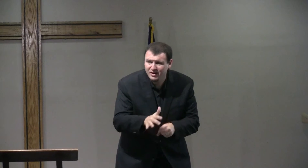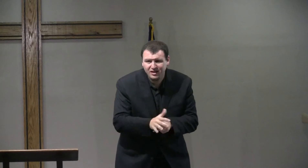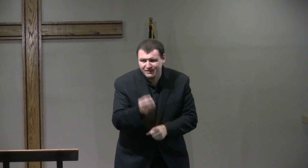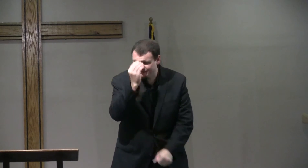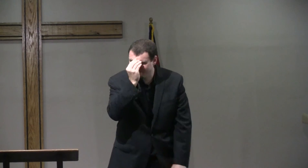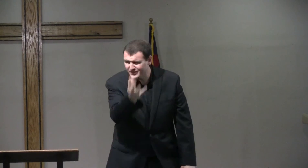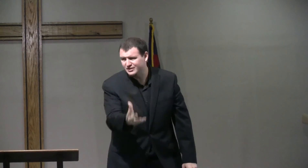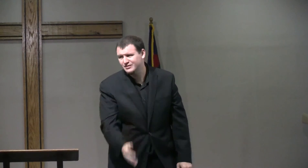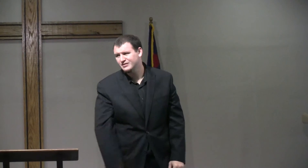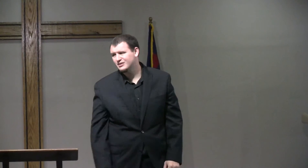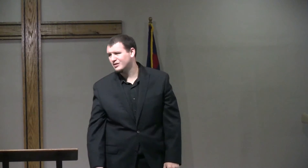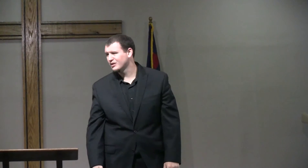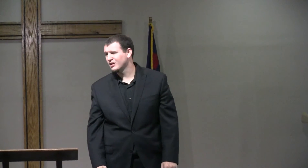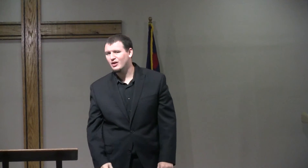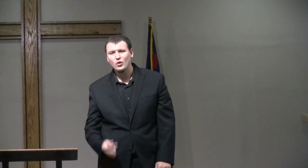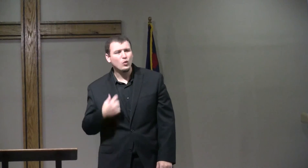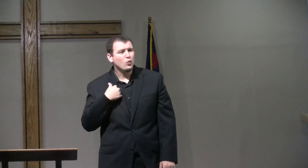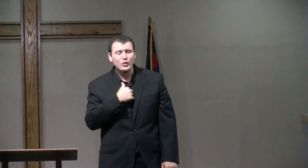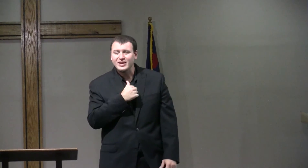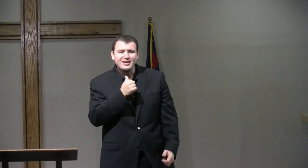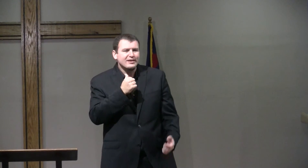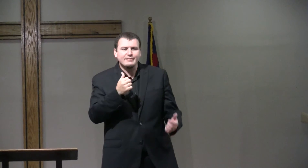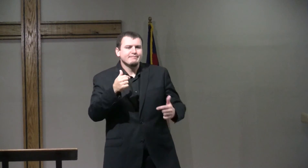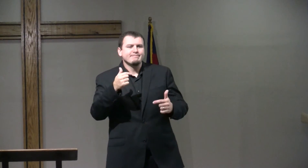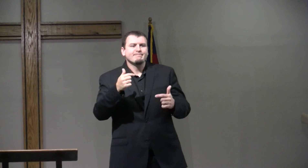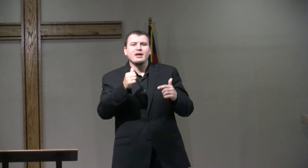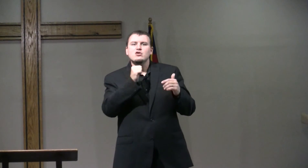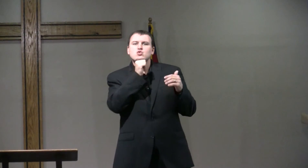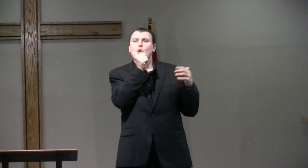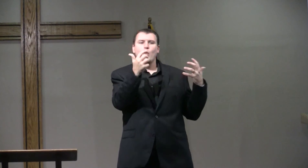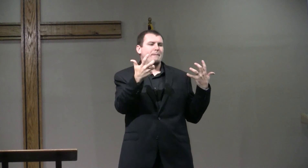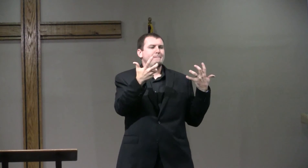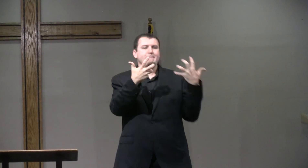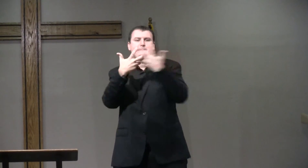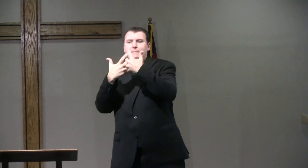The point is that we lack. We are not good enough.